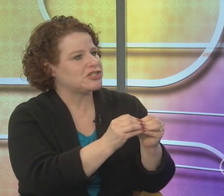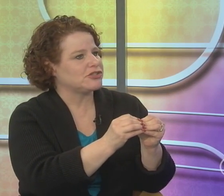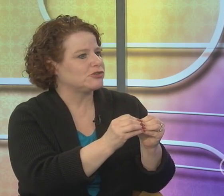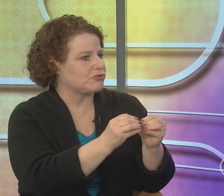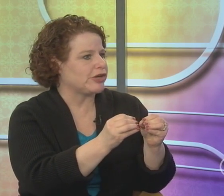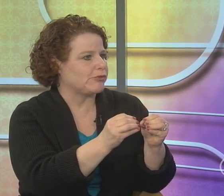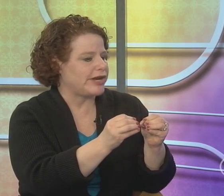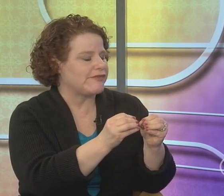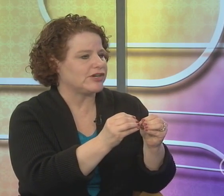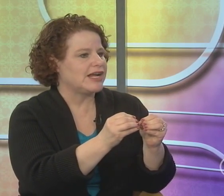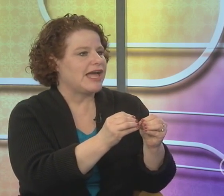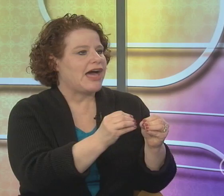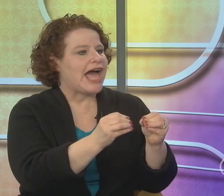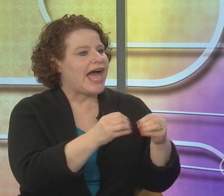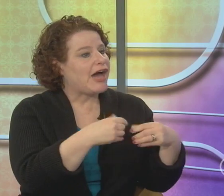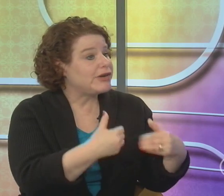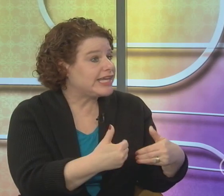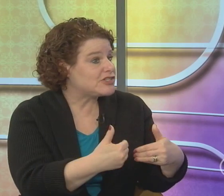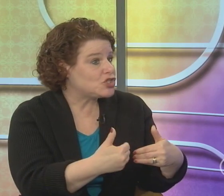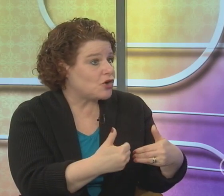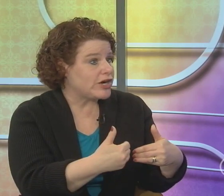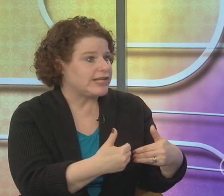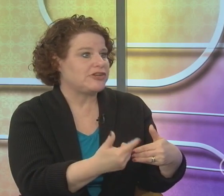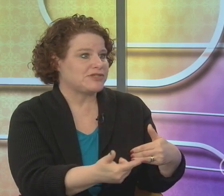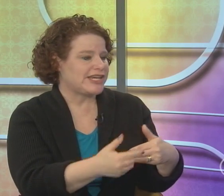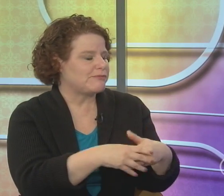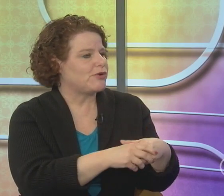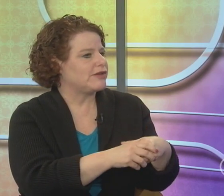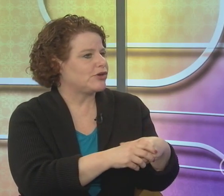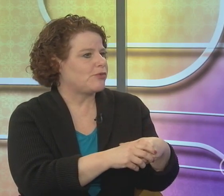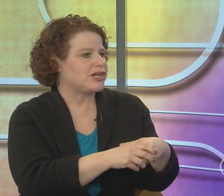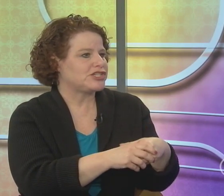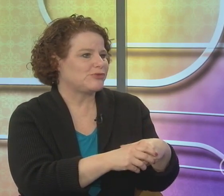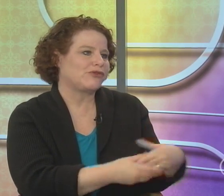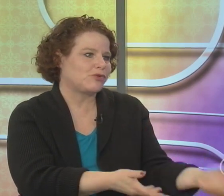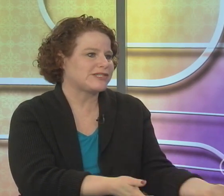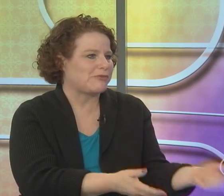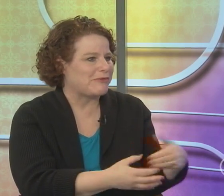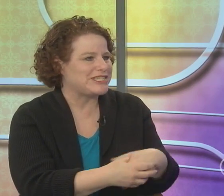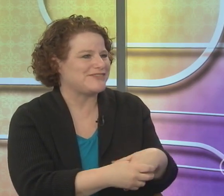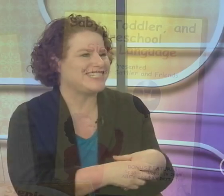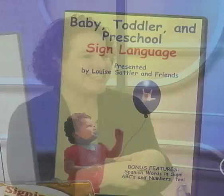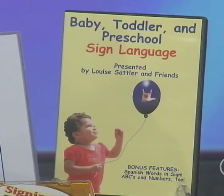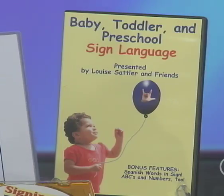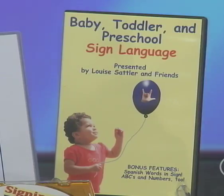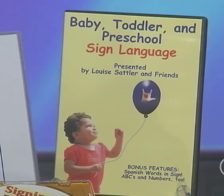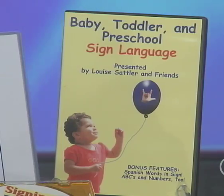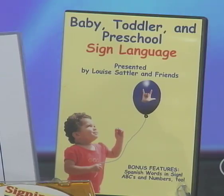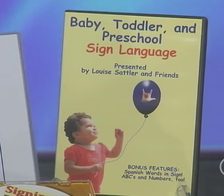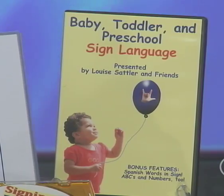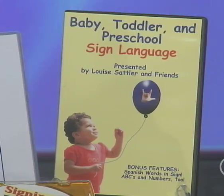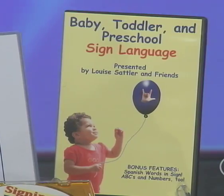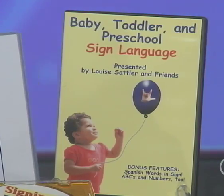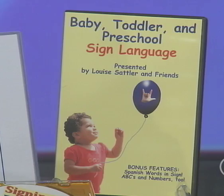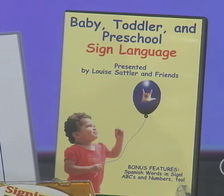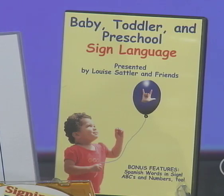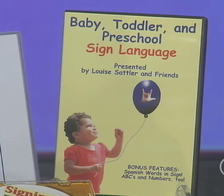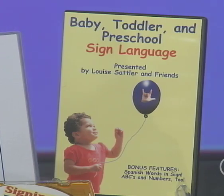additional drink or whatever. How to get started, your second part of your question, well, of course, I brought my DVD here, which is my workshop.